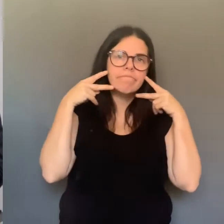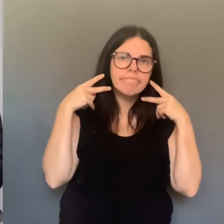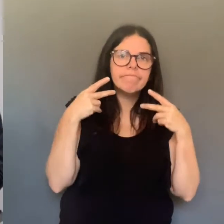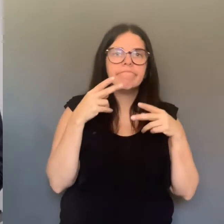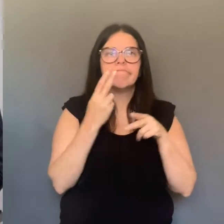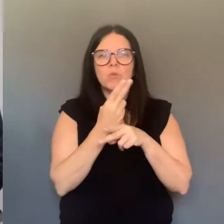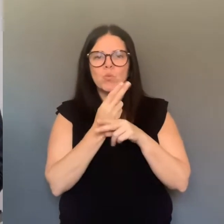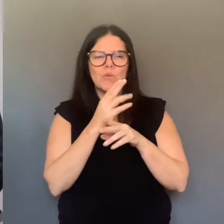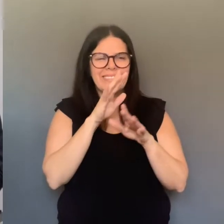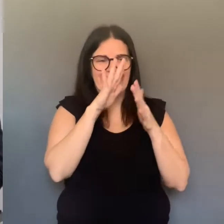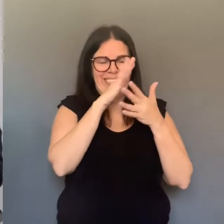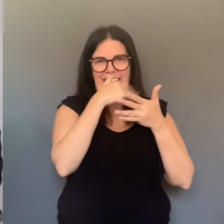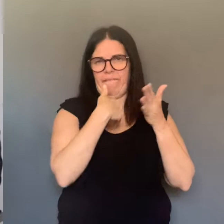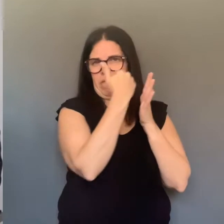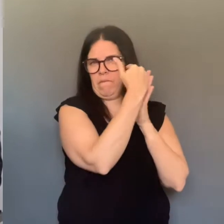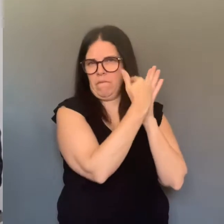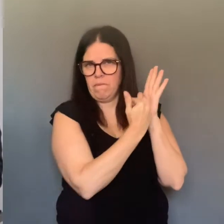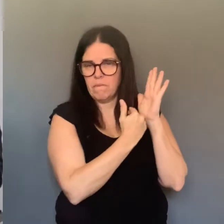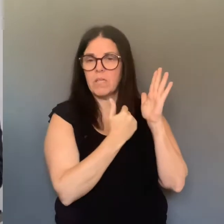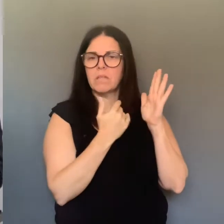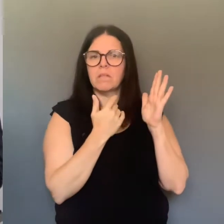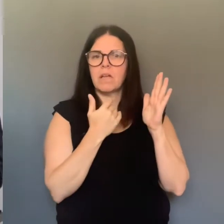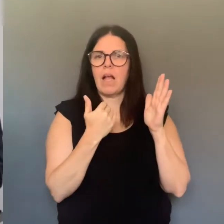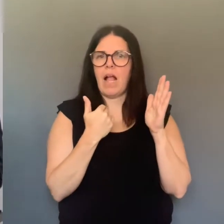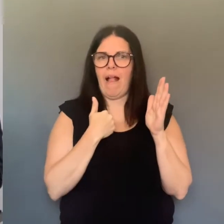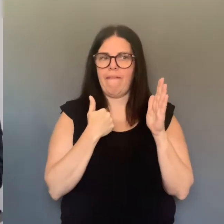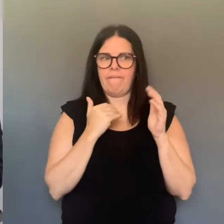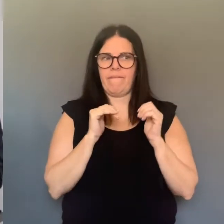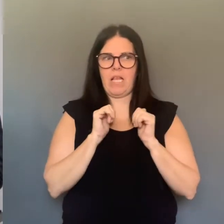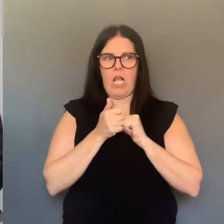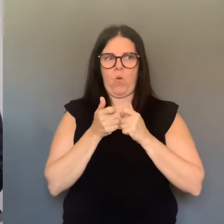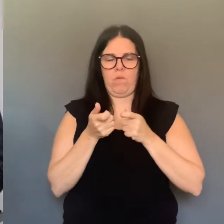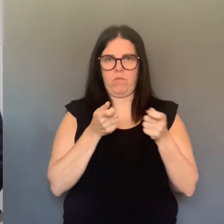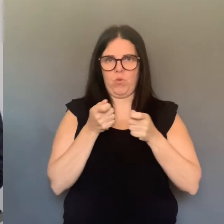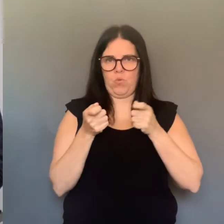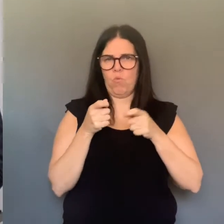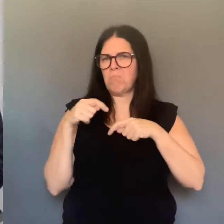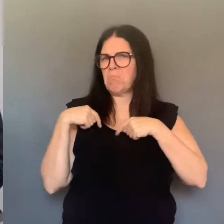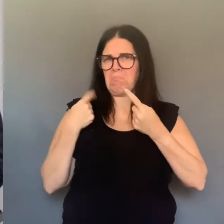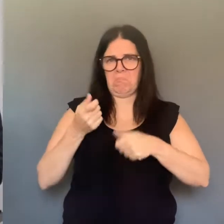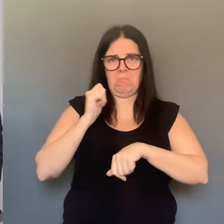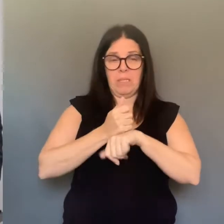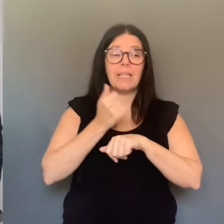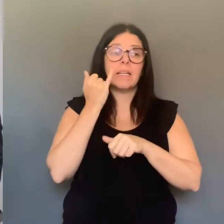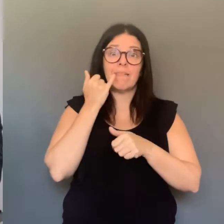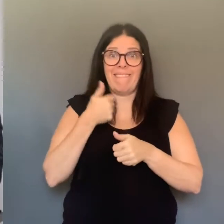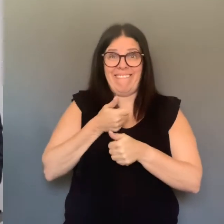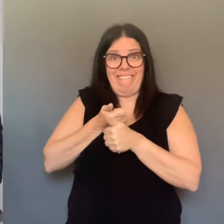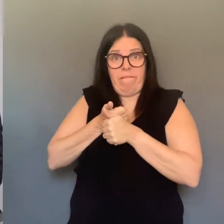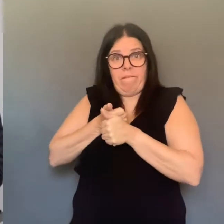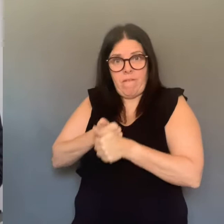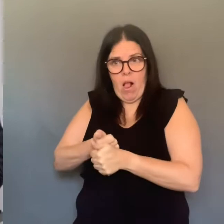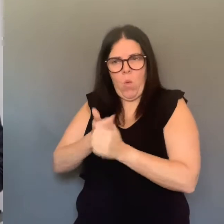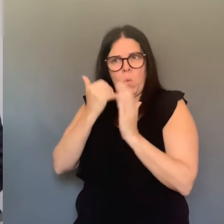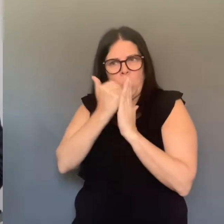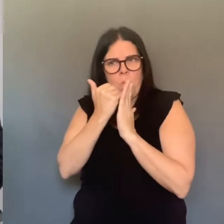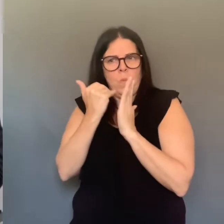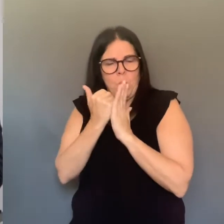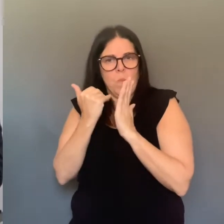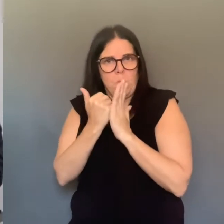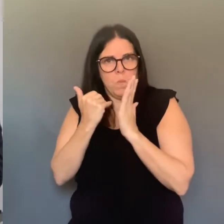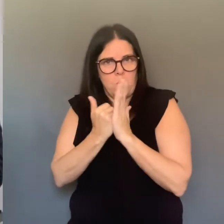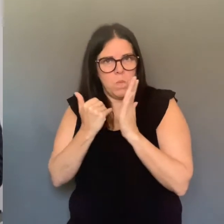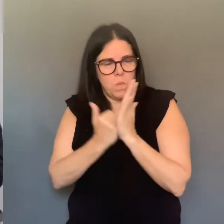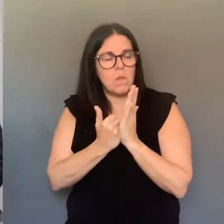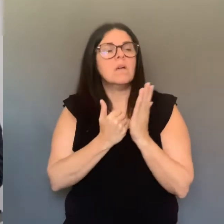all those techniques that we typically use in managing these outbreaks. If we do it right, then we are able to limit